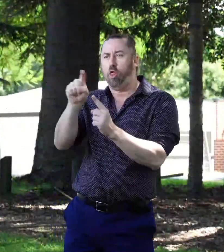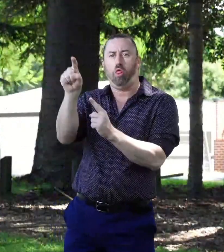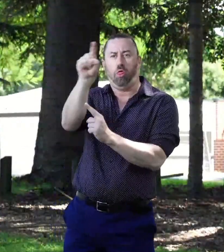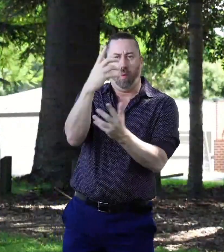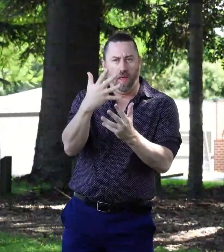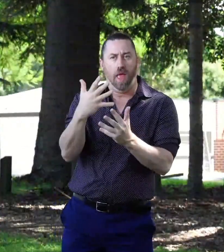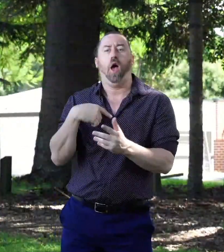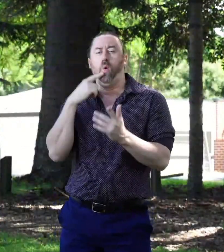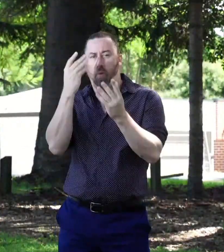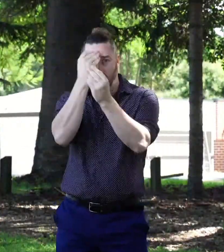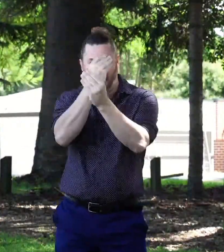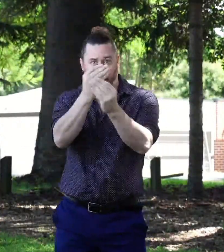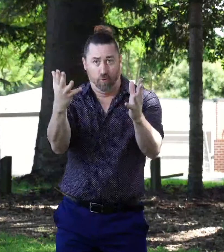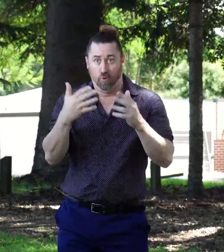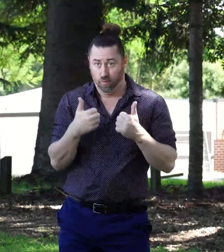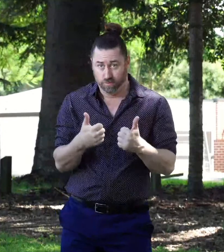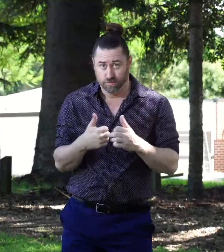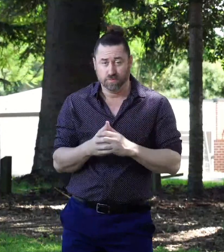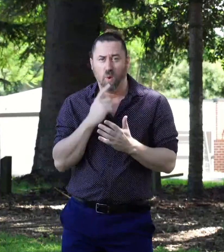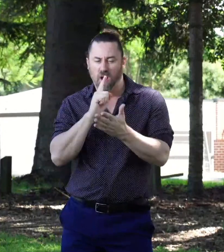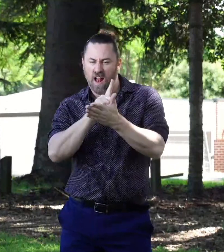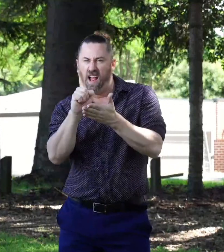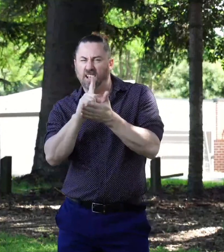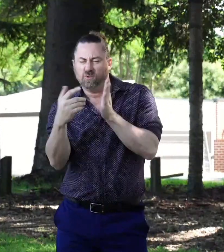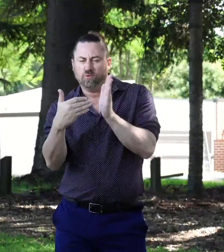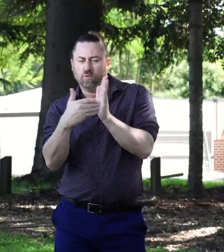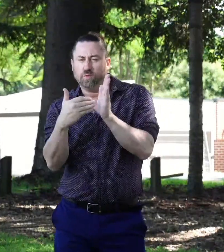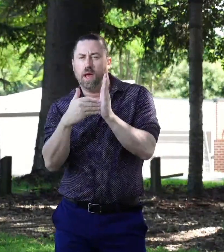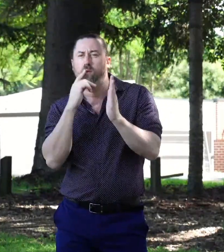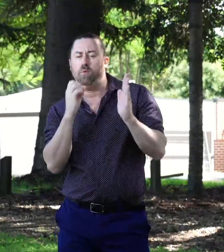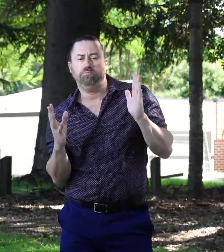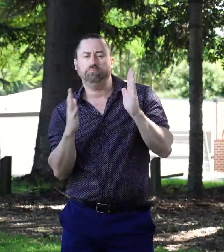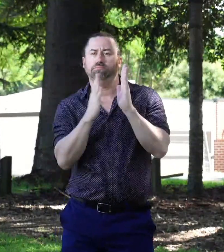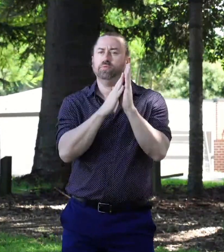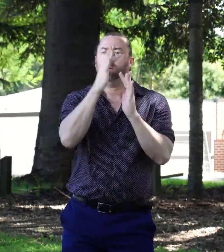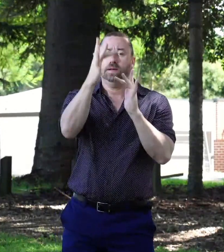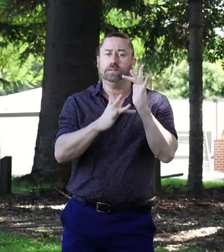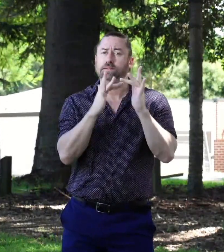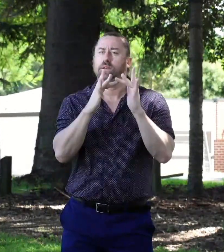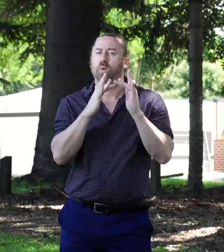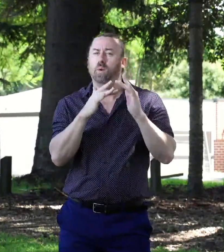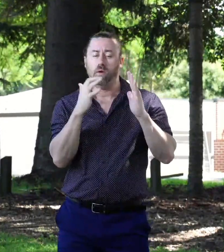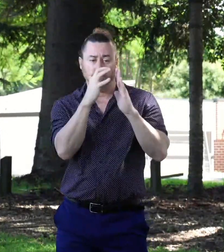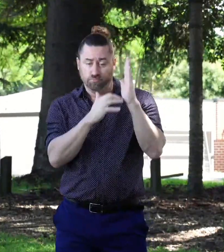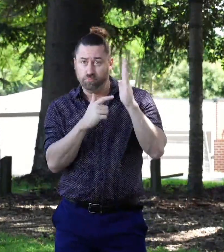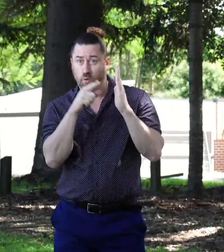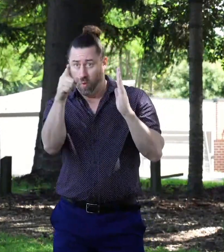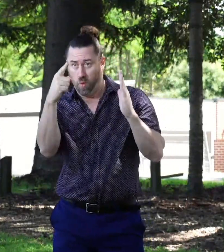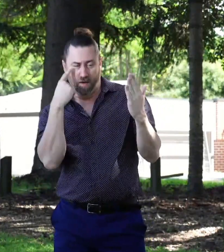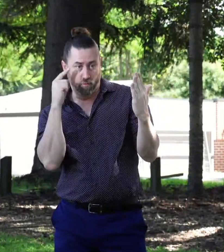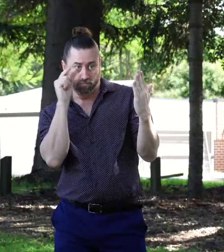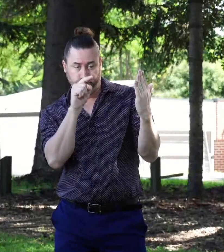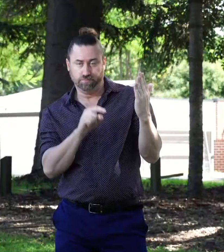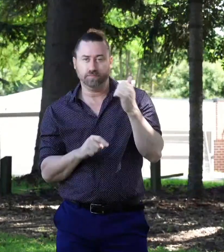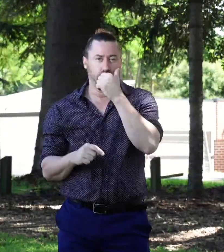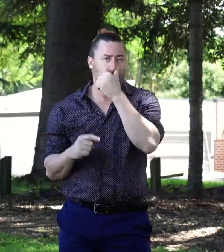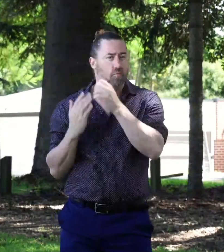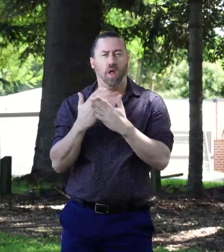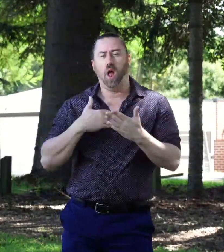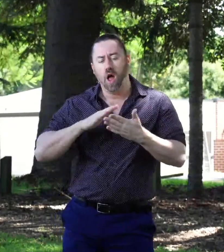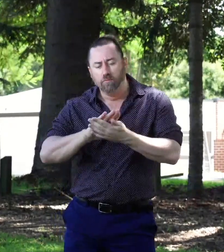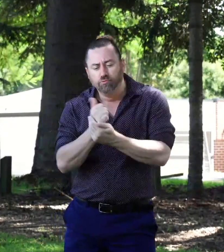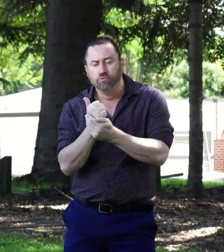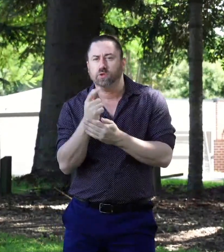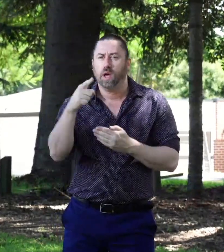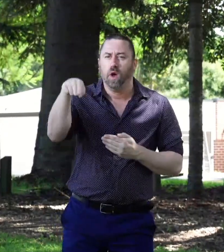That information will be available later today, and we'll put that on our website. Thank you to every single person who